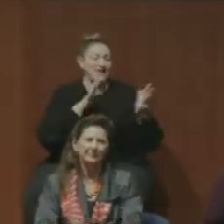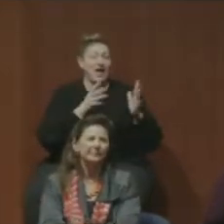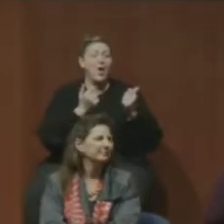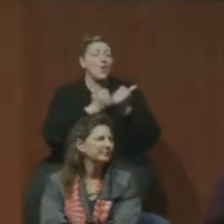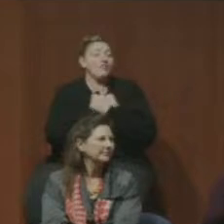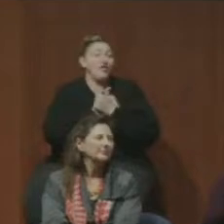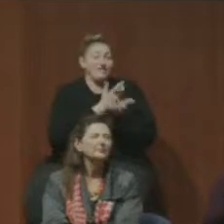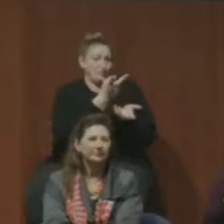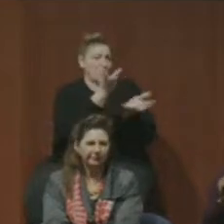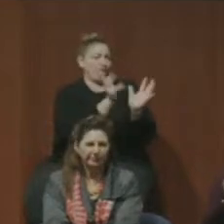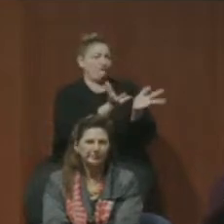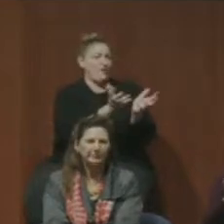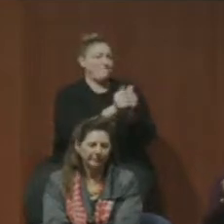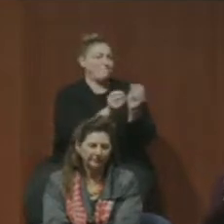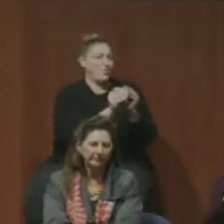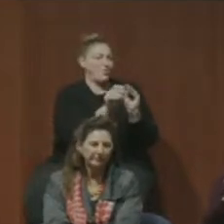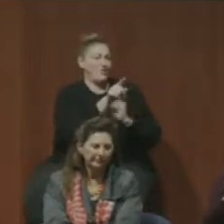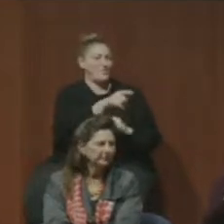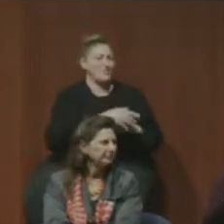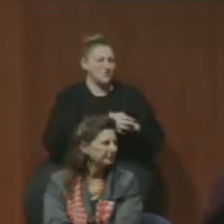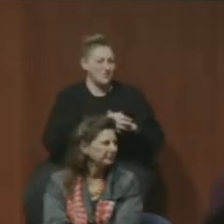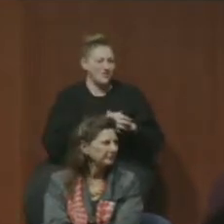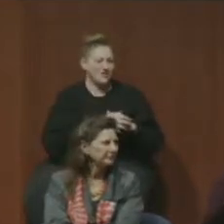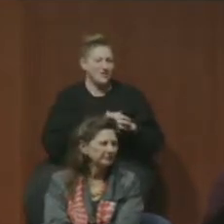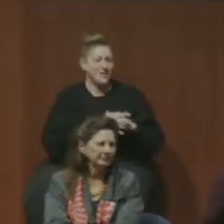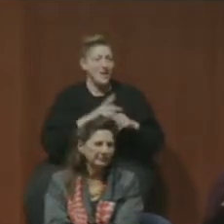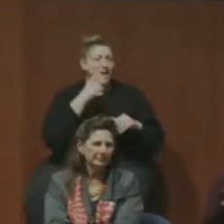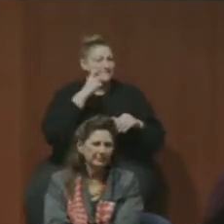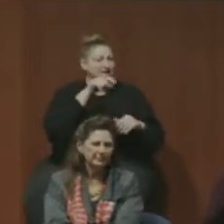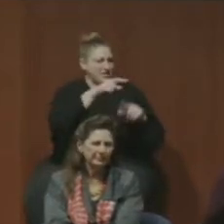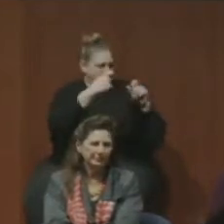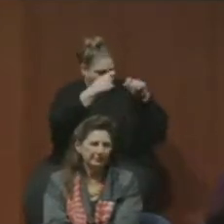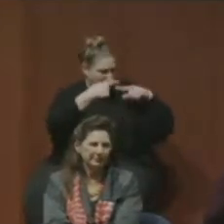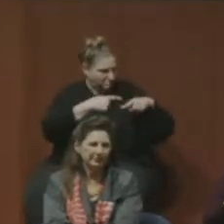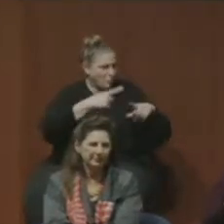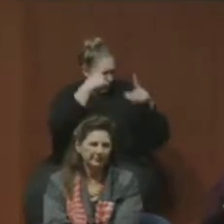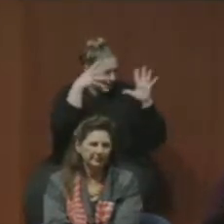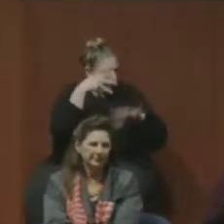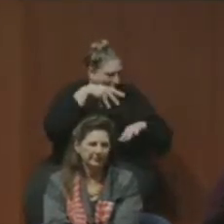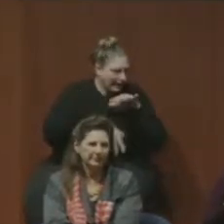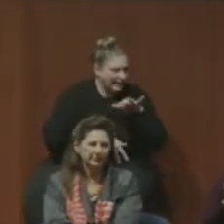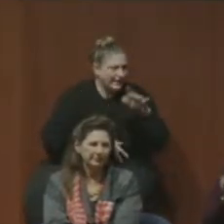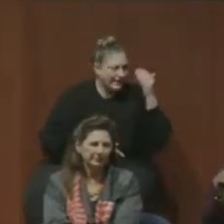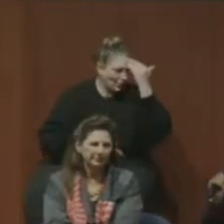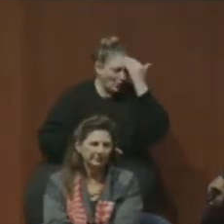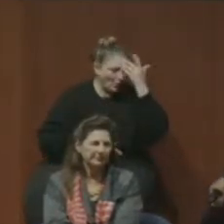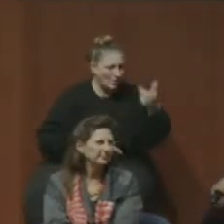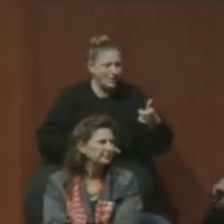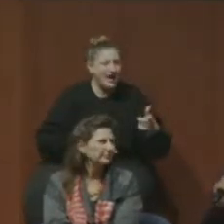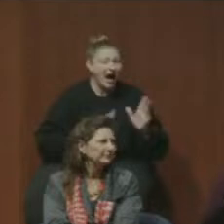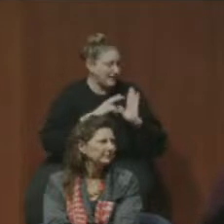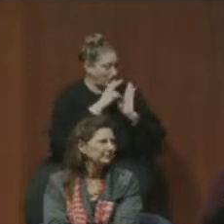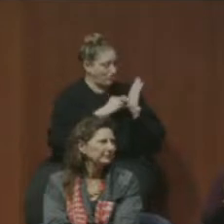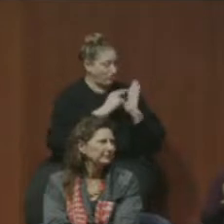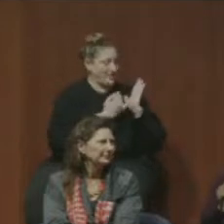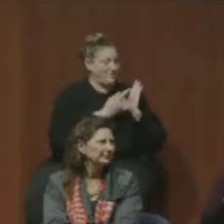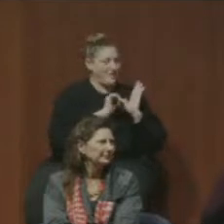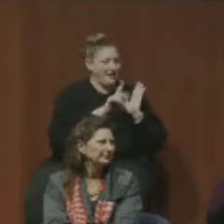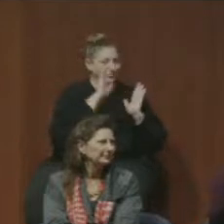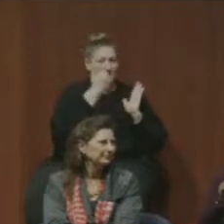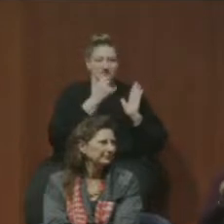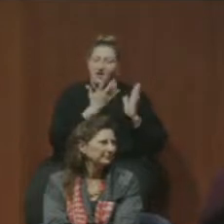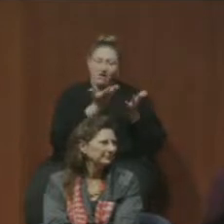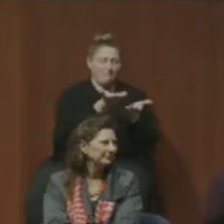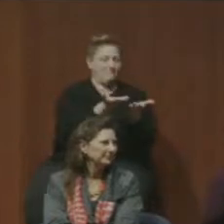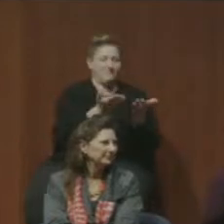love to talk more with you, because again, this is stuff, you know, you're in it. You know, Colin Robinson was your friend. I just read about it and admire,